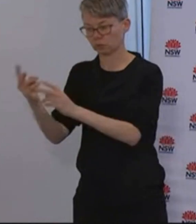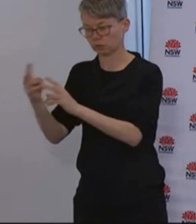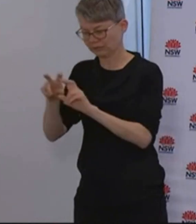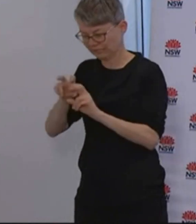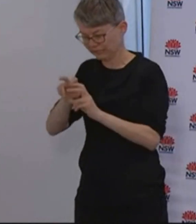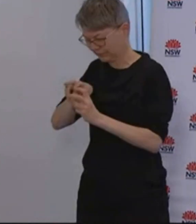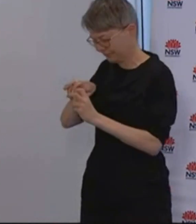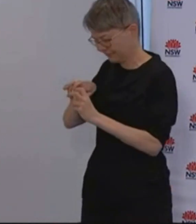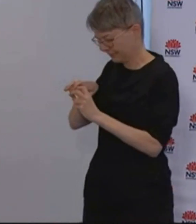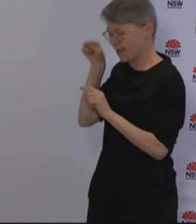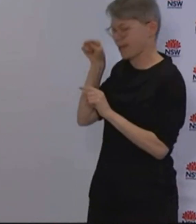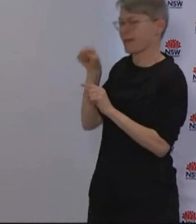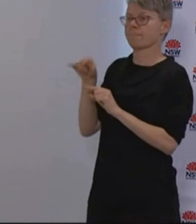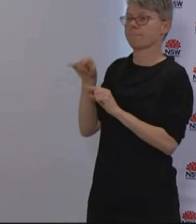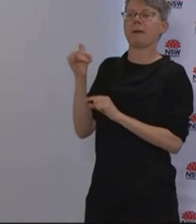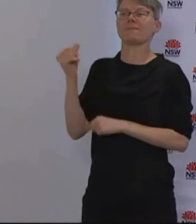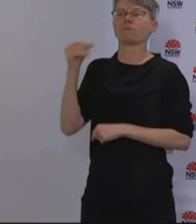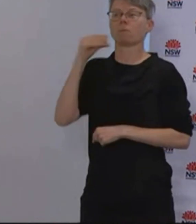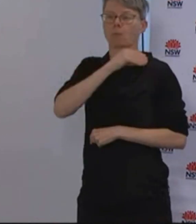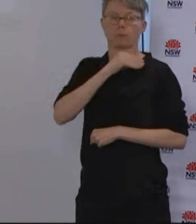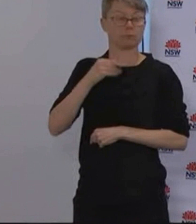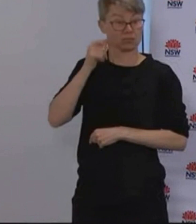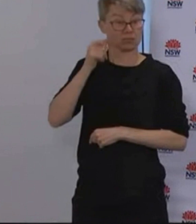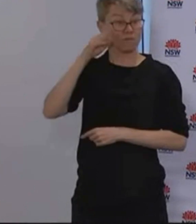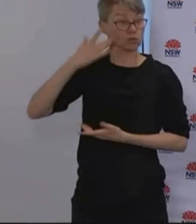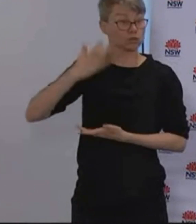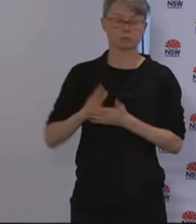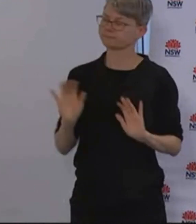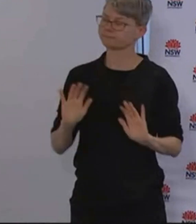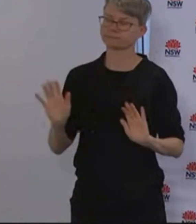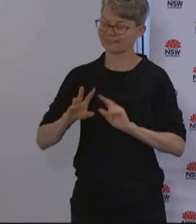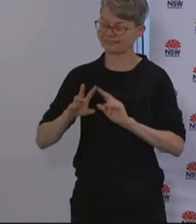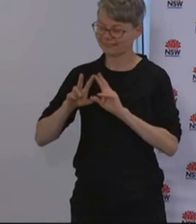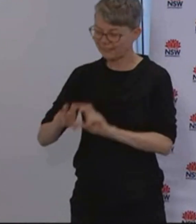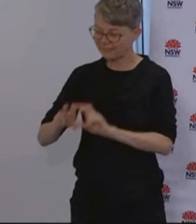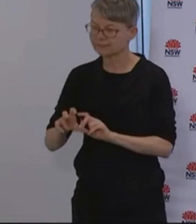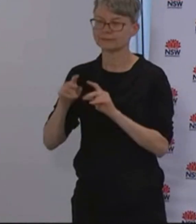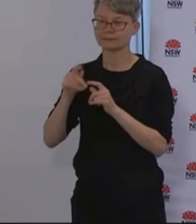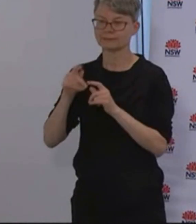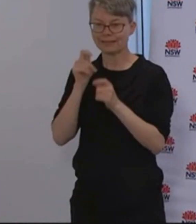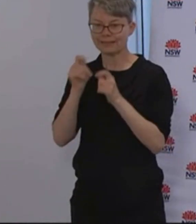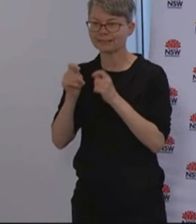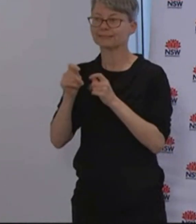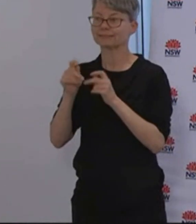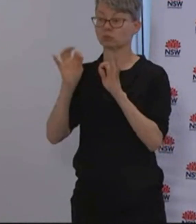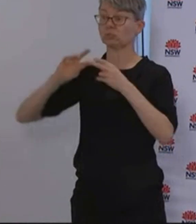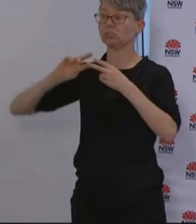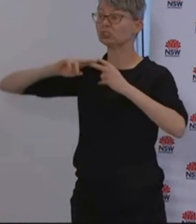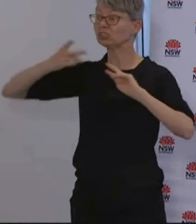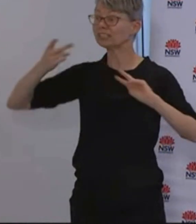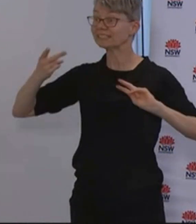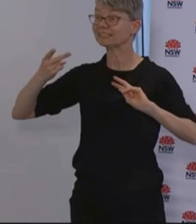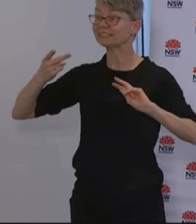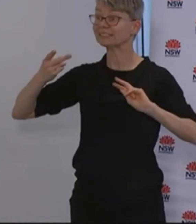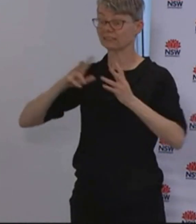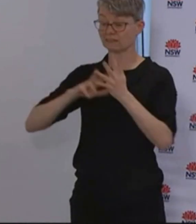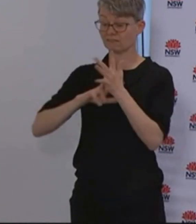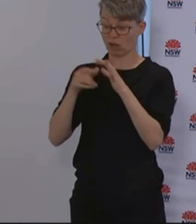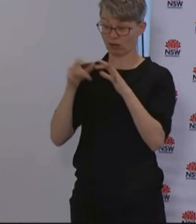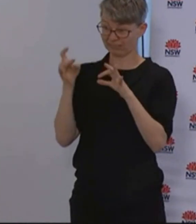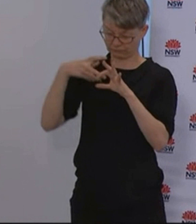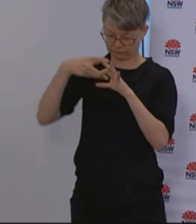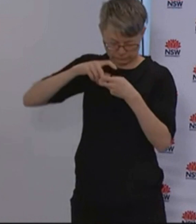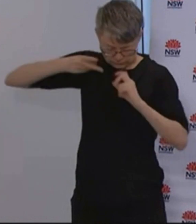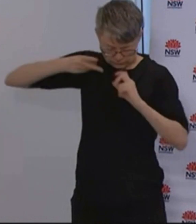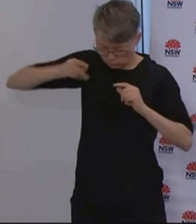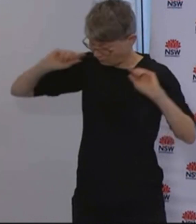it's premature to speculate. We need some further testing and specialised genetic testing of the virus strains to